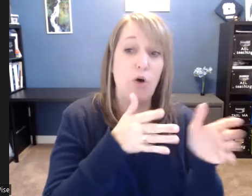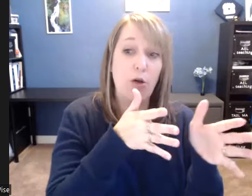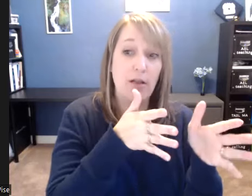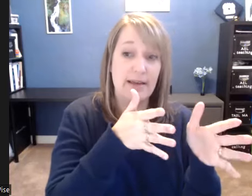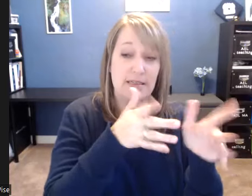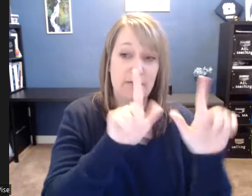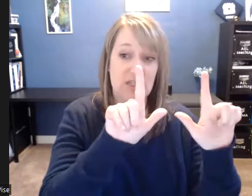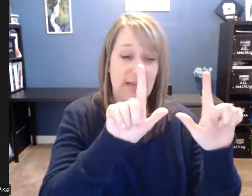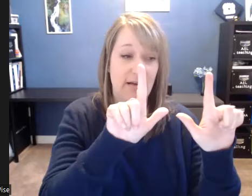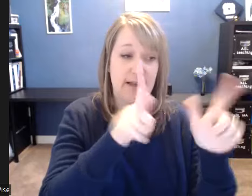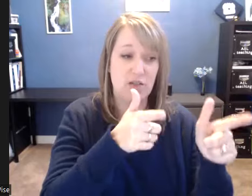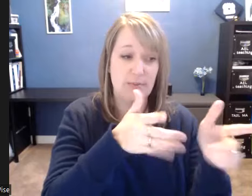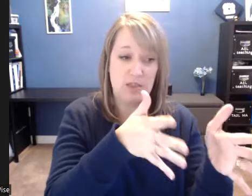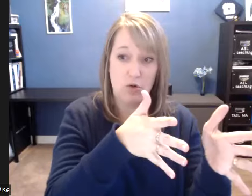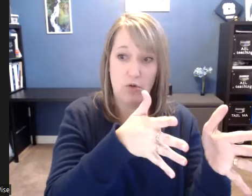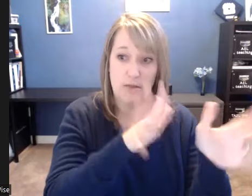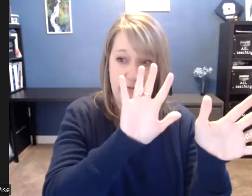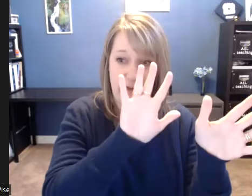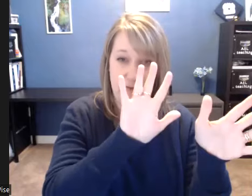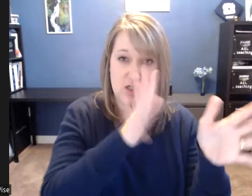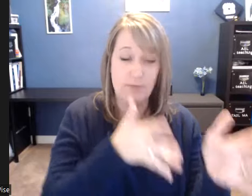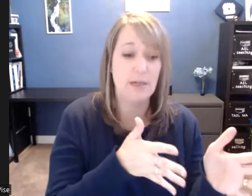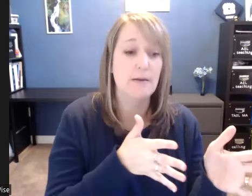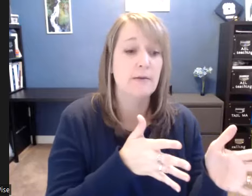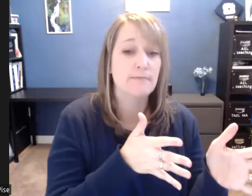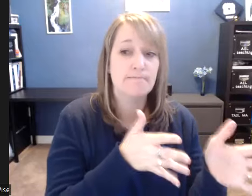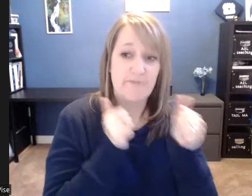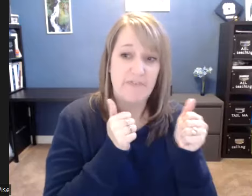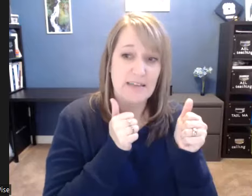whole hand instead of just L handshapes. It's the whole, like 5 handshapes, right? Fast,